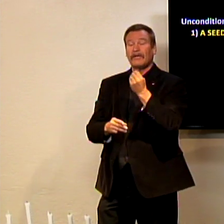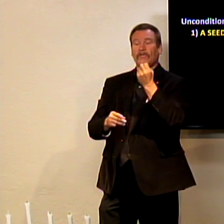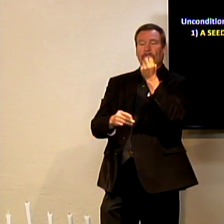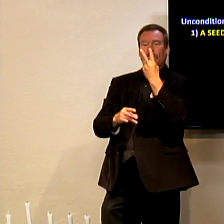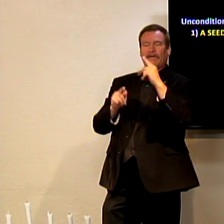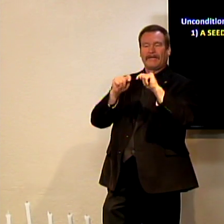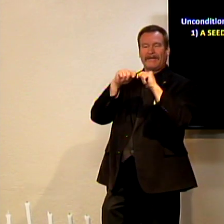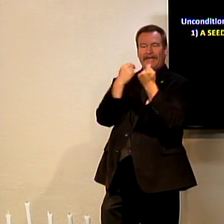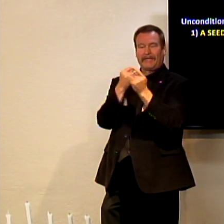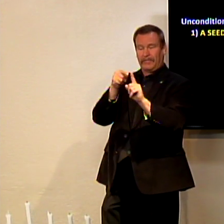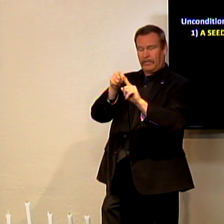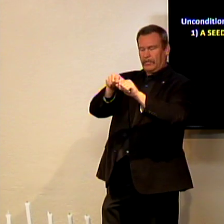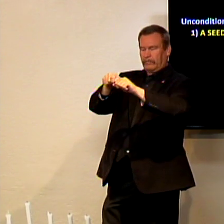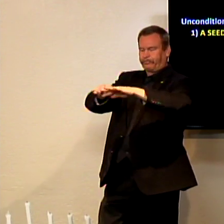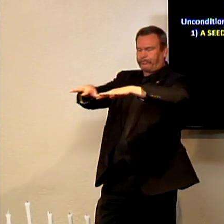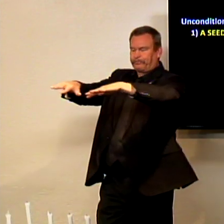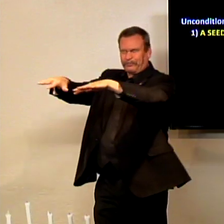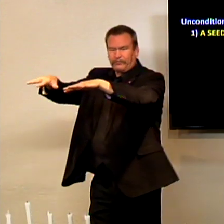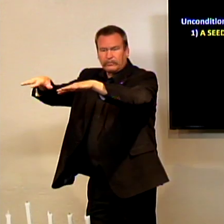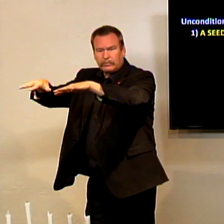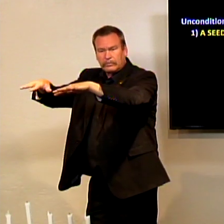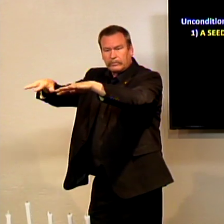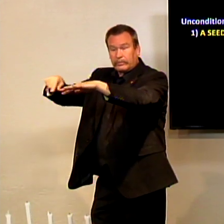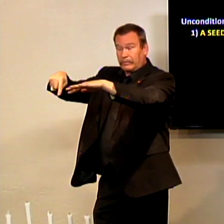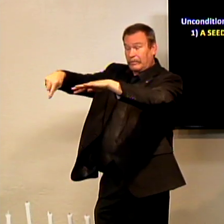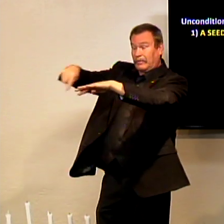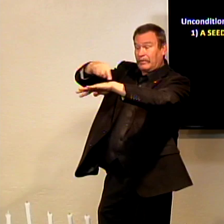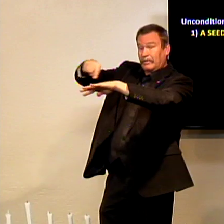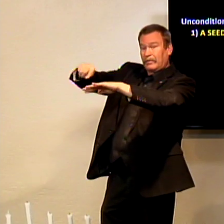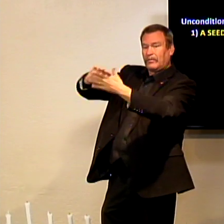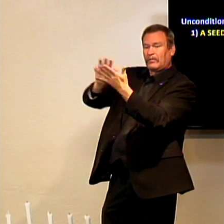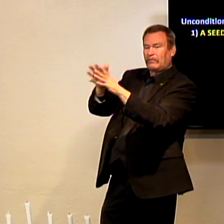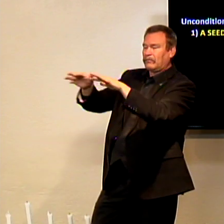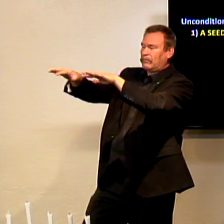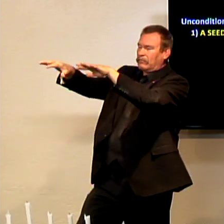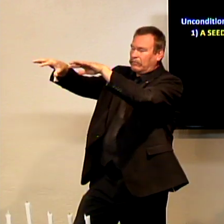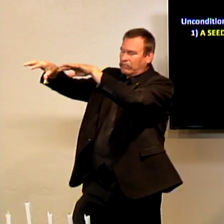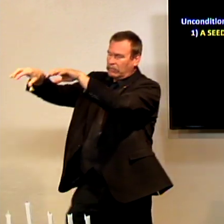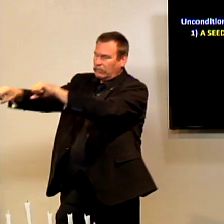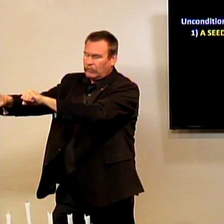Isaac, and the 12 tribes. Now the 12 tribes,